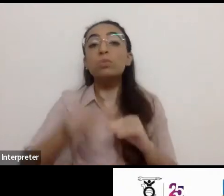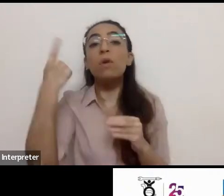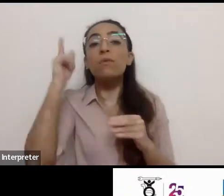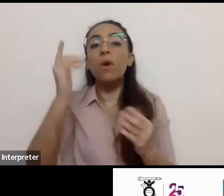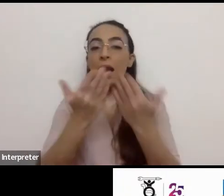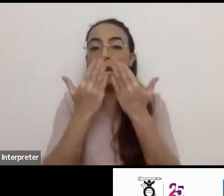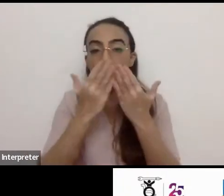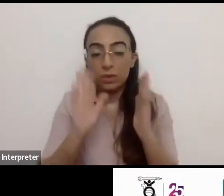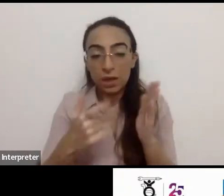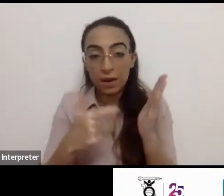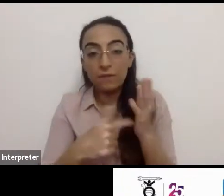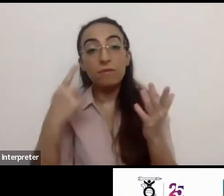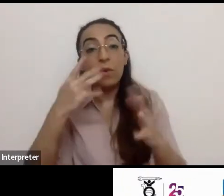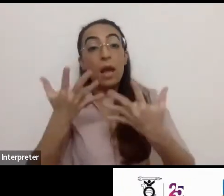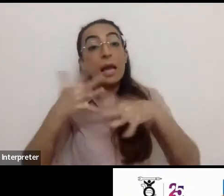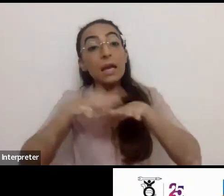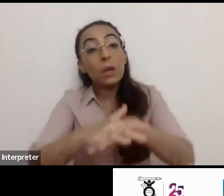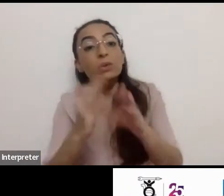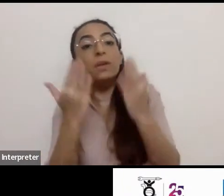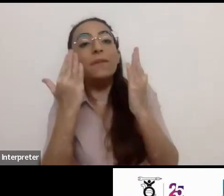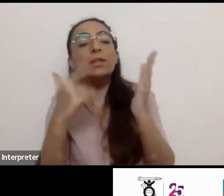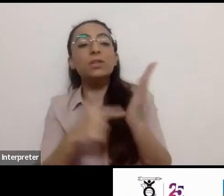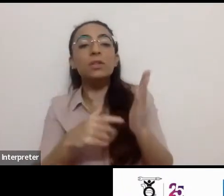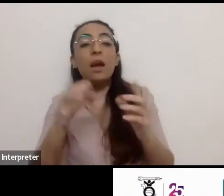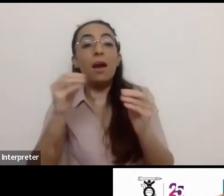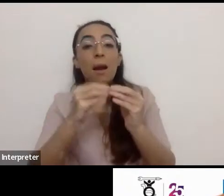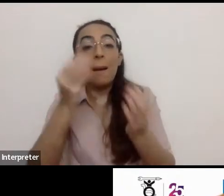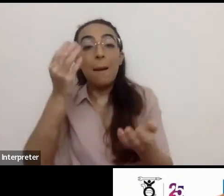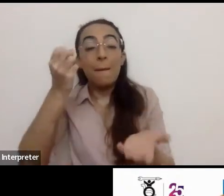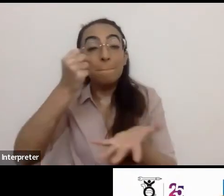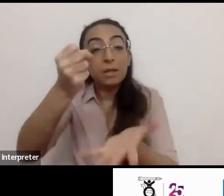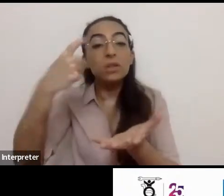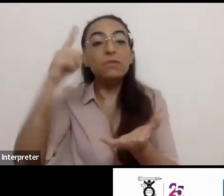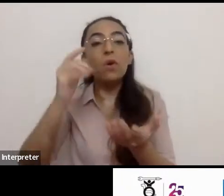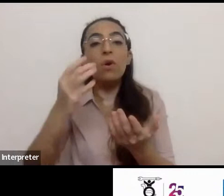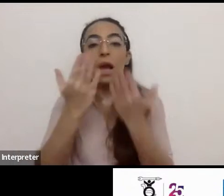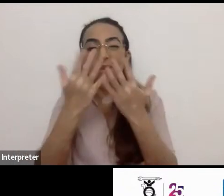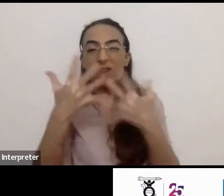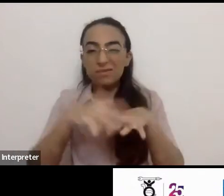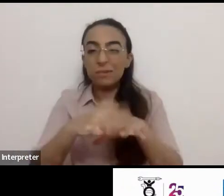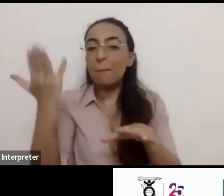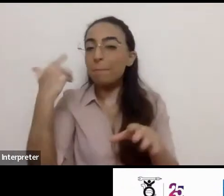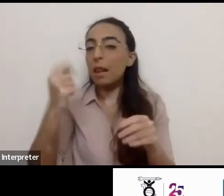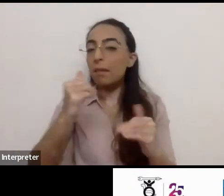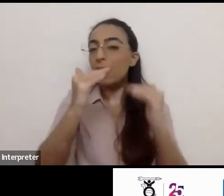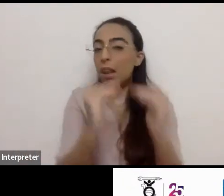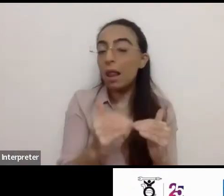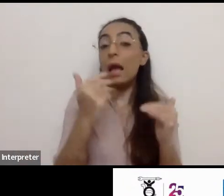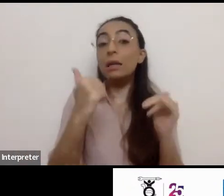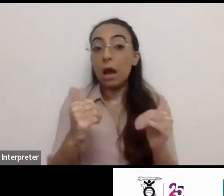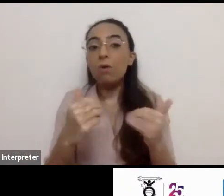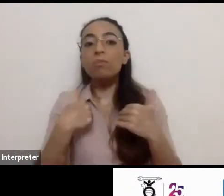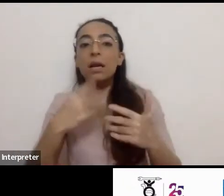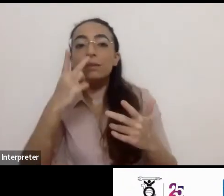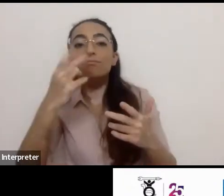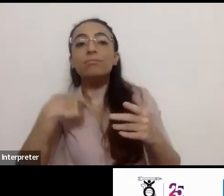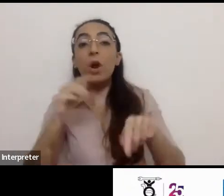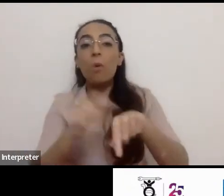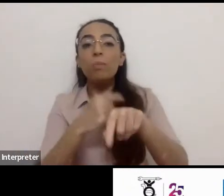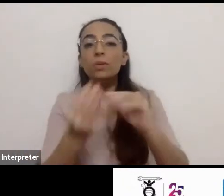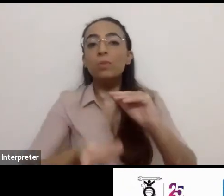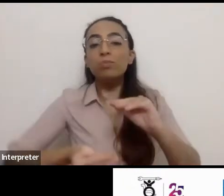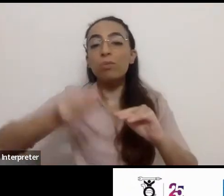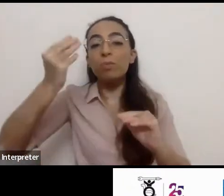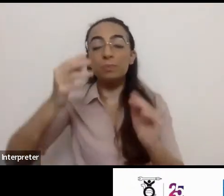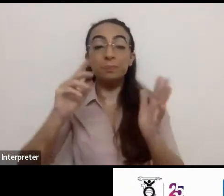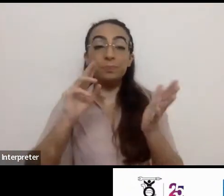but focus on inclusive education, and the budgets for inclusive education are quite limited. So, there are great opportunities as NEP goes